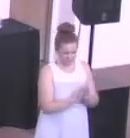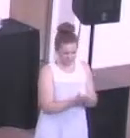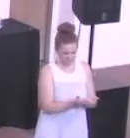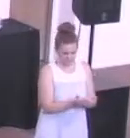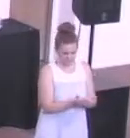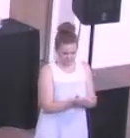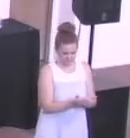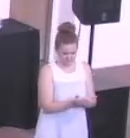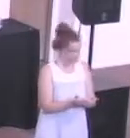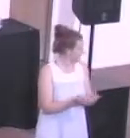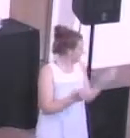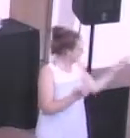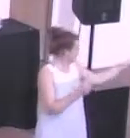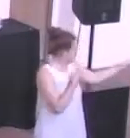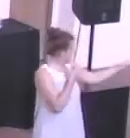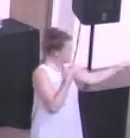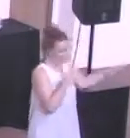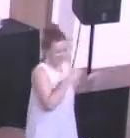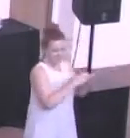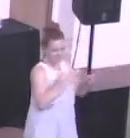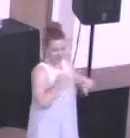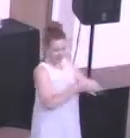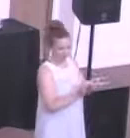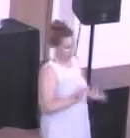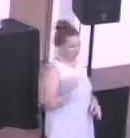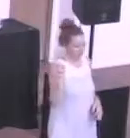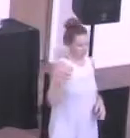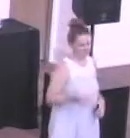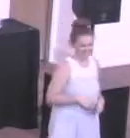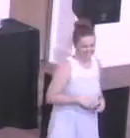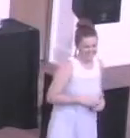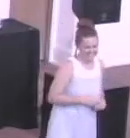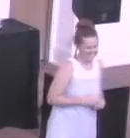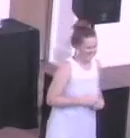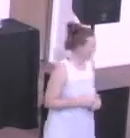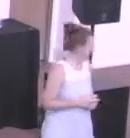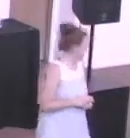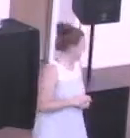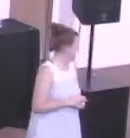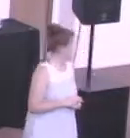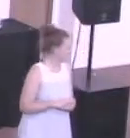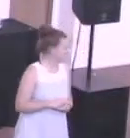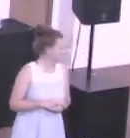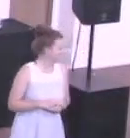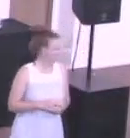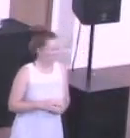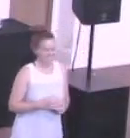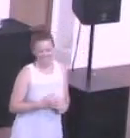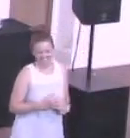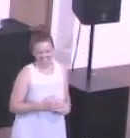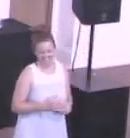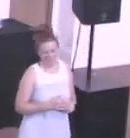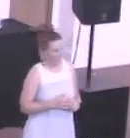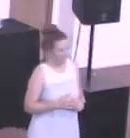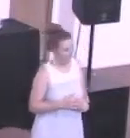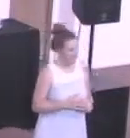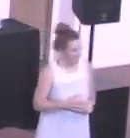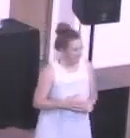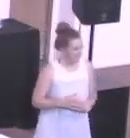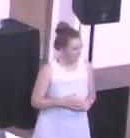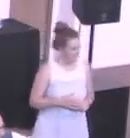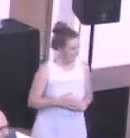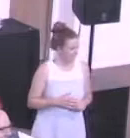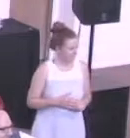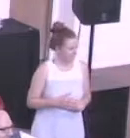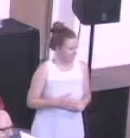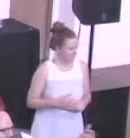It says it's in my office. Sorry, Pastor. Not trying to bust your chops there. Okay, I need, let's see, you, sir,